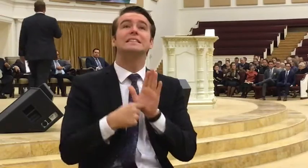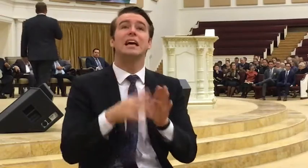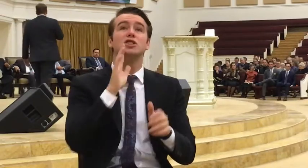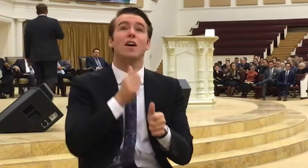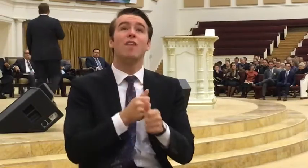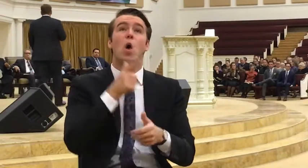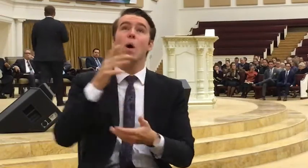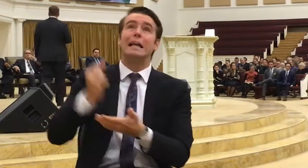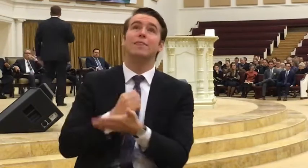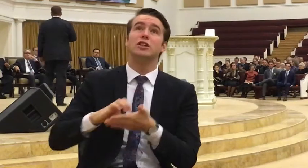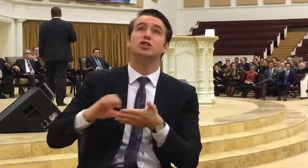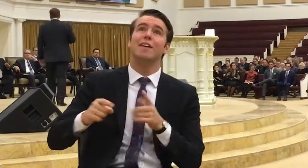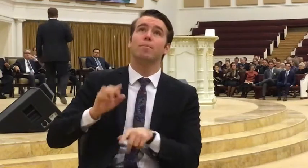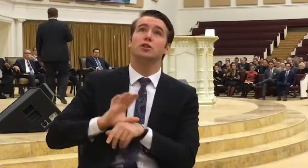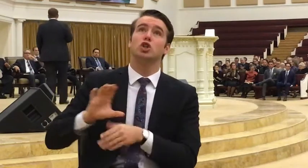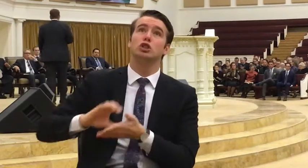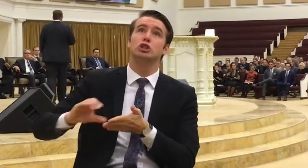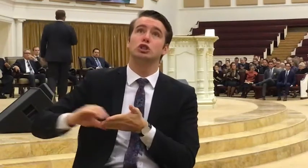get a check from the church.